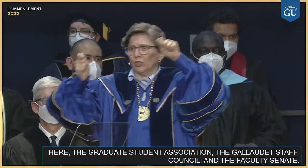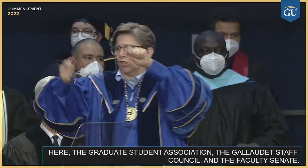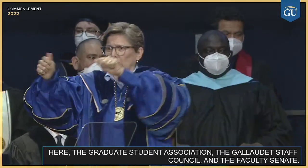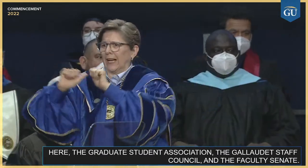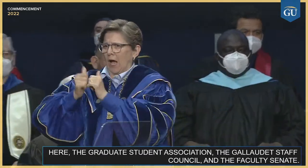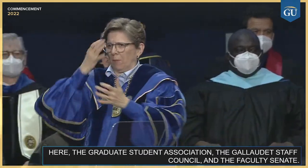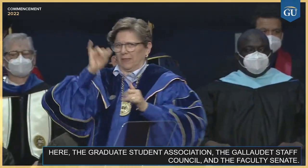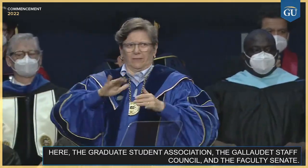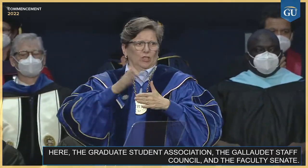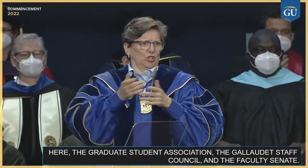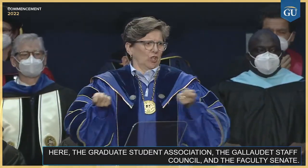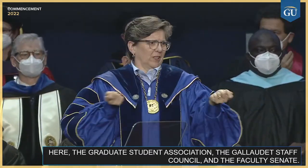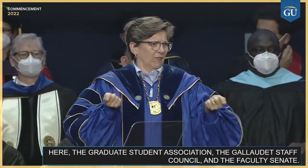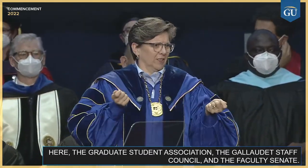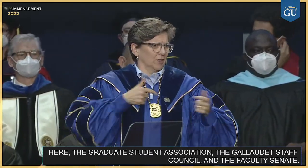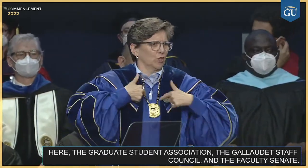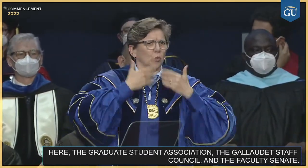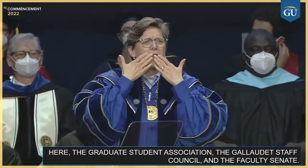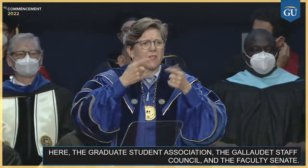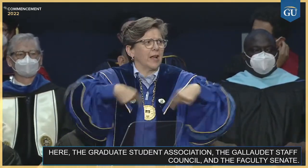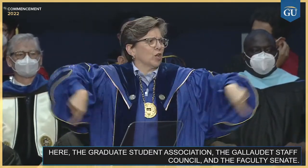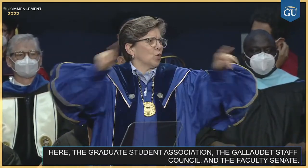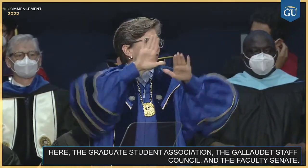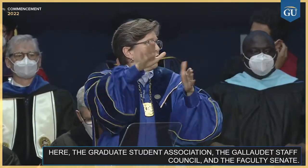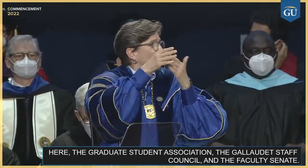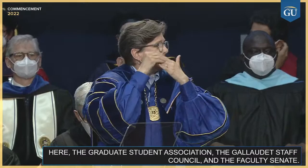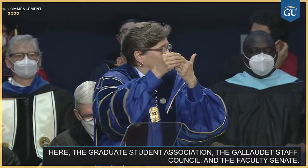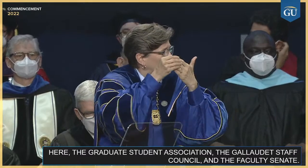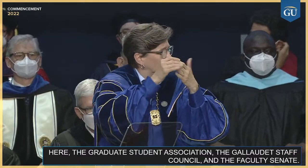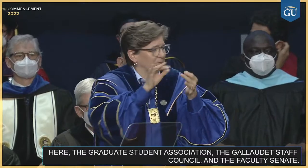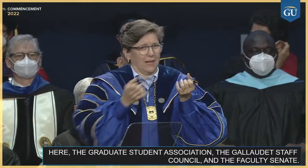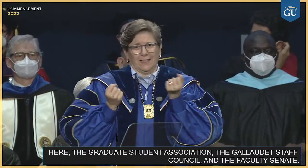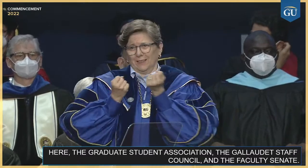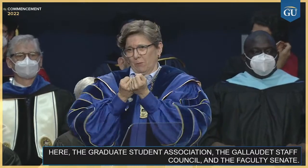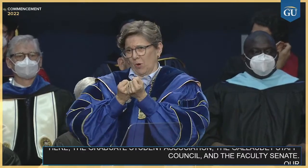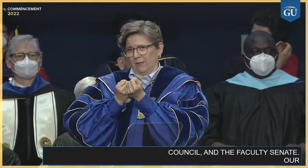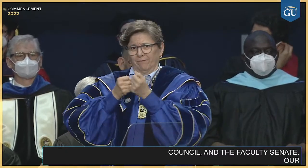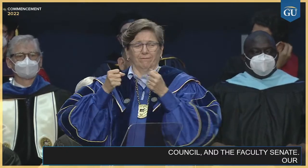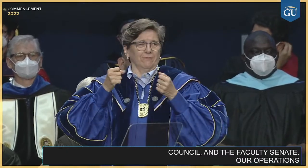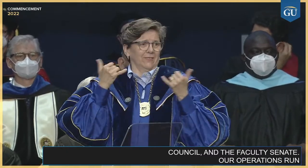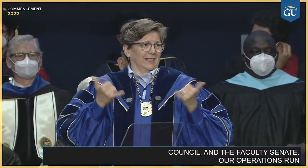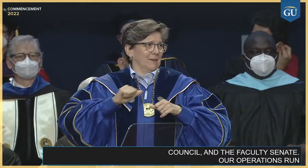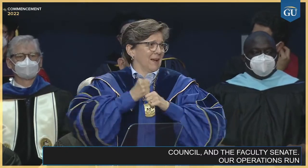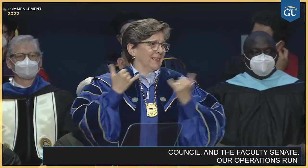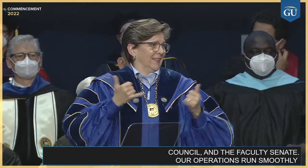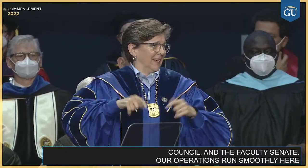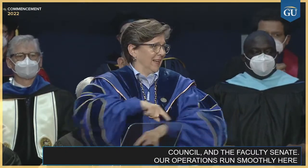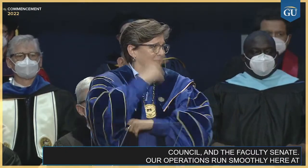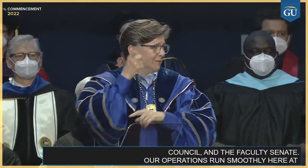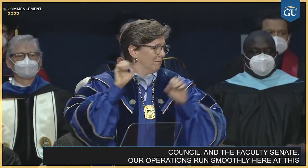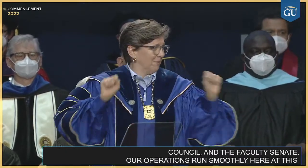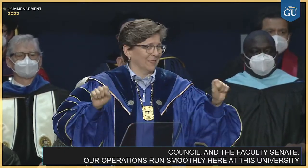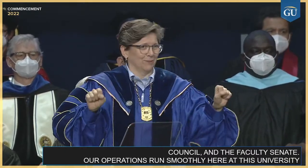Our operations run smoothly here at this university because of the fact that we have shared governance, so thank you for your leadership and your support.